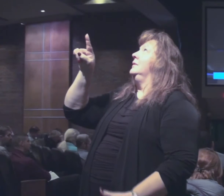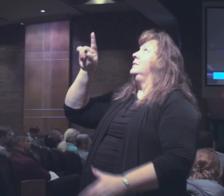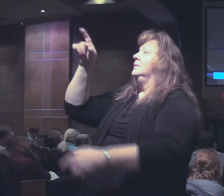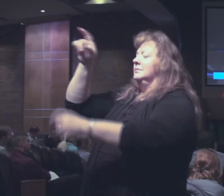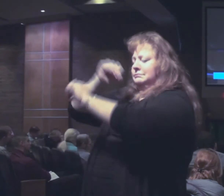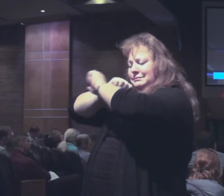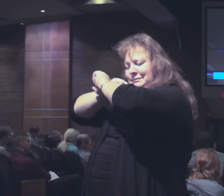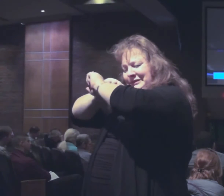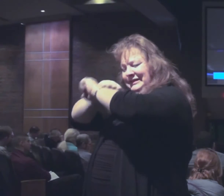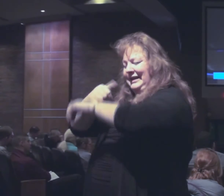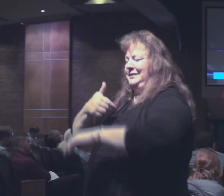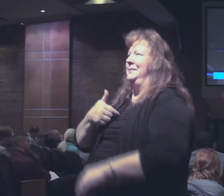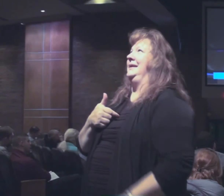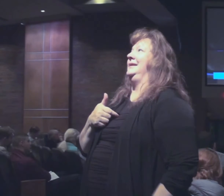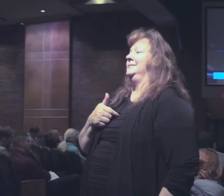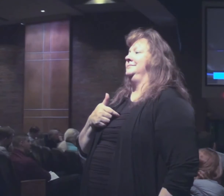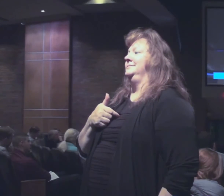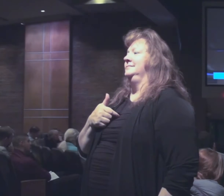in safety.